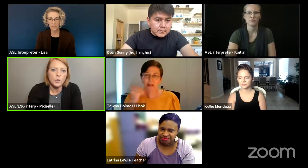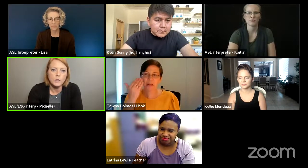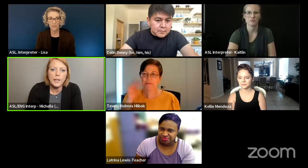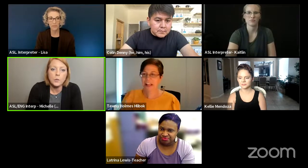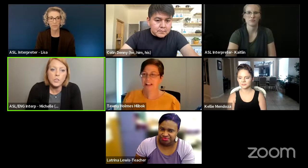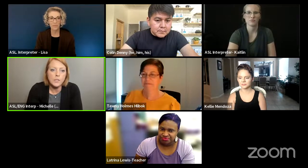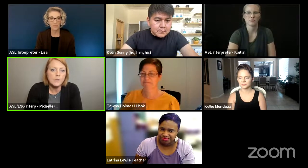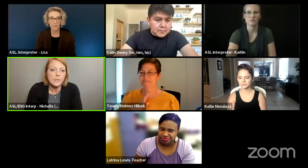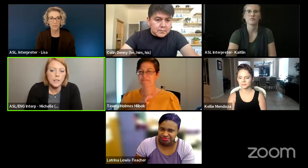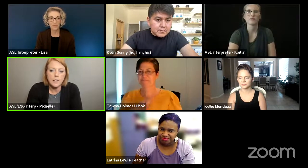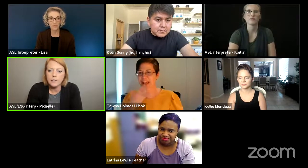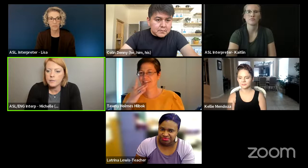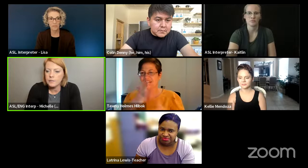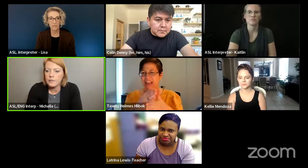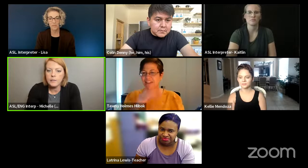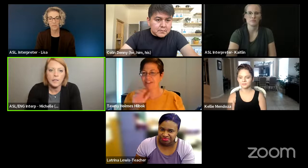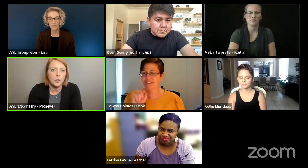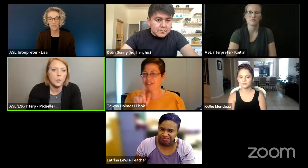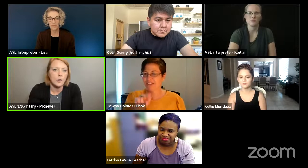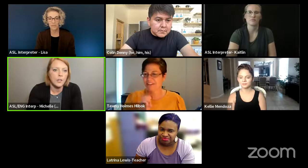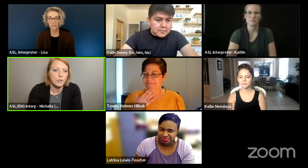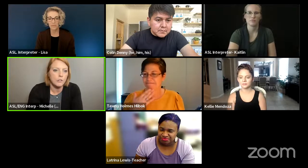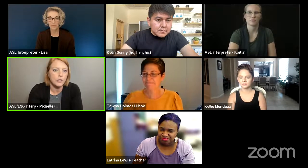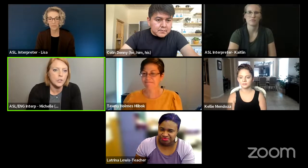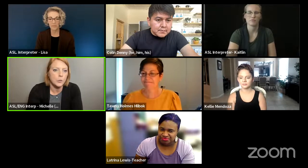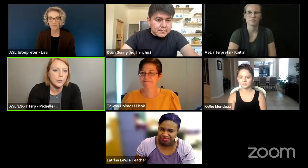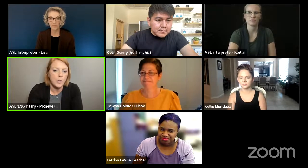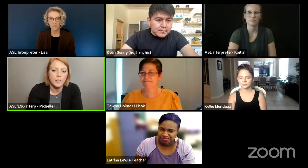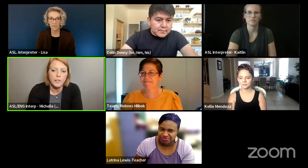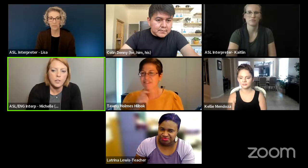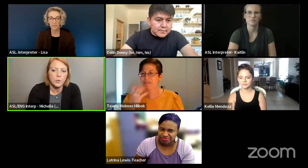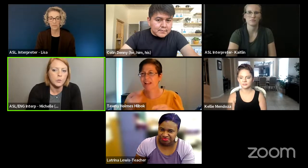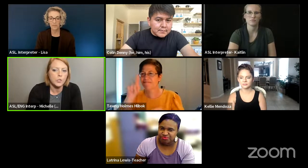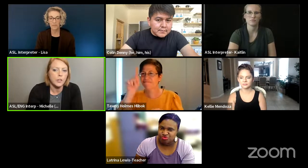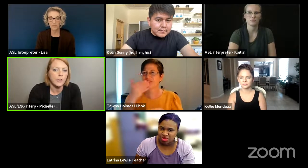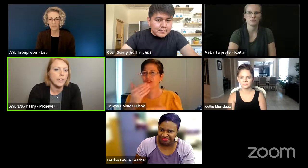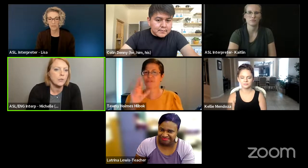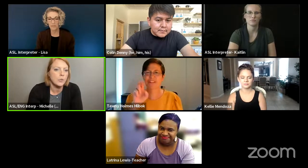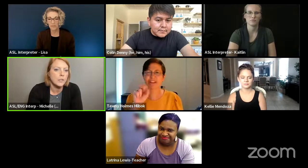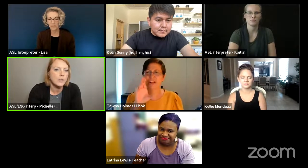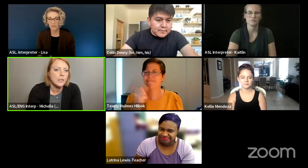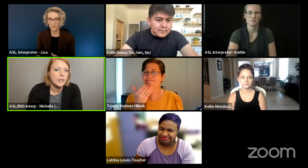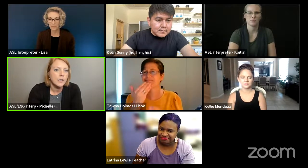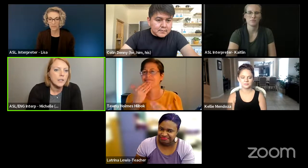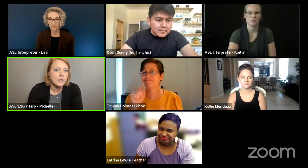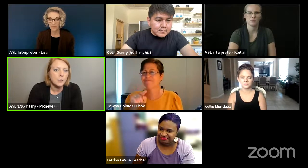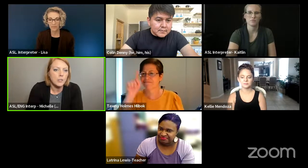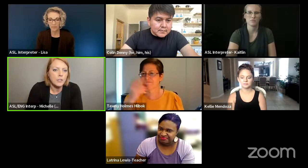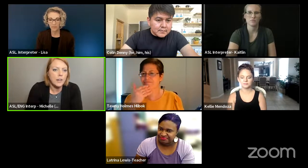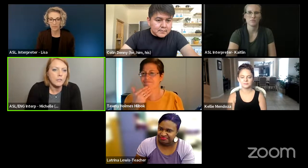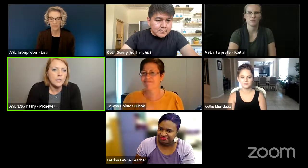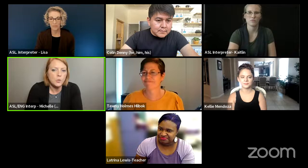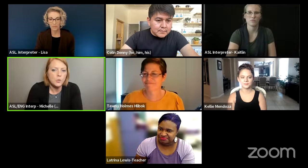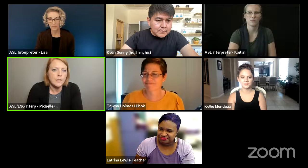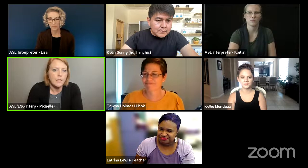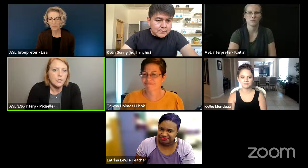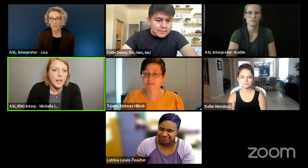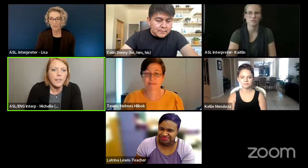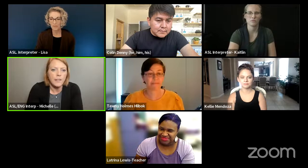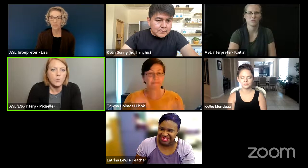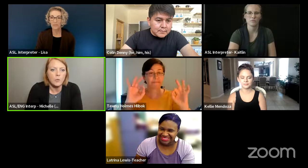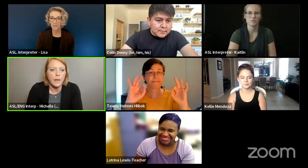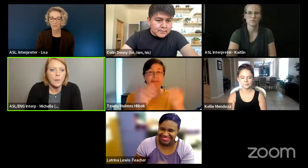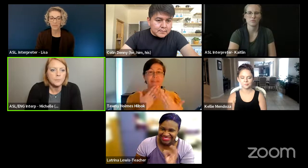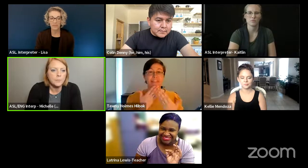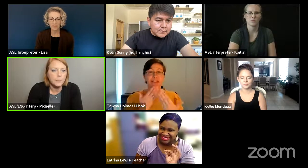for world languages that you all can refer to as well. Thank you for sharing that resource. Some really great resources in the